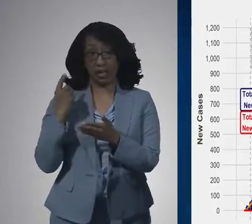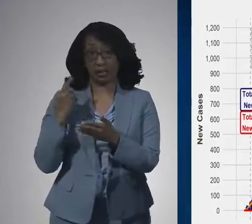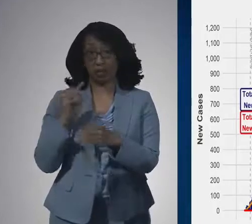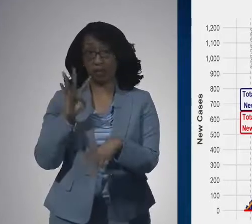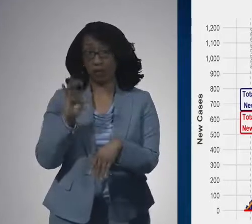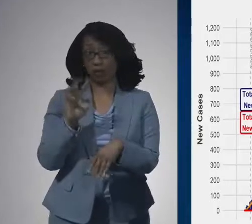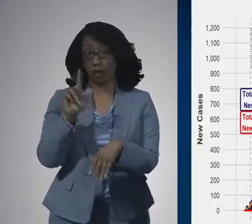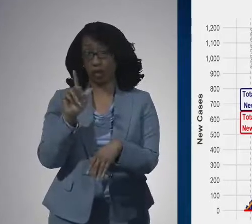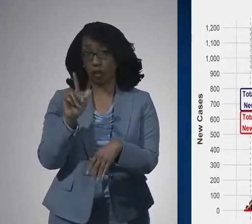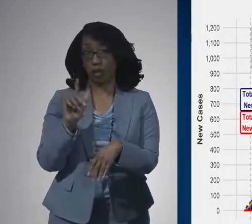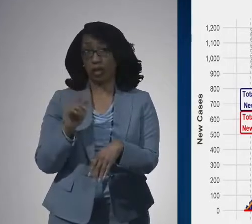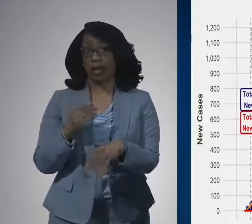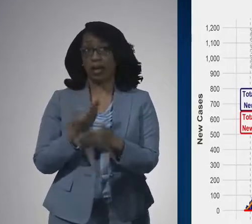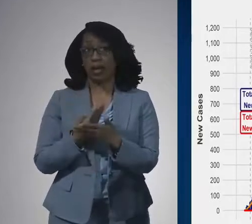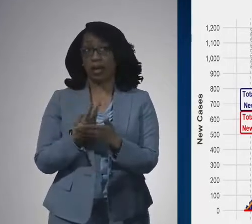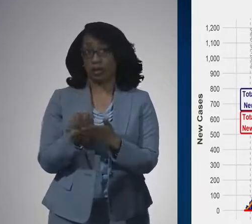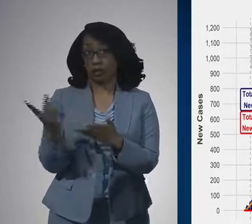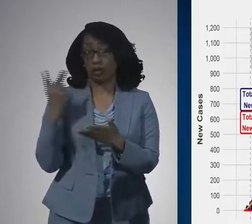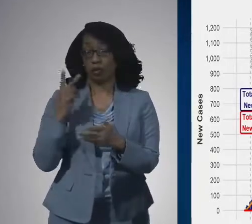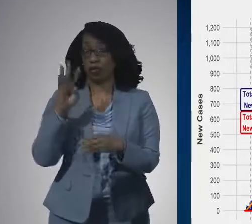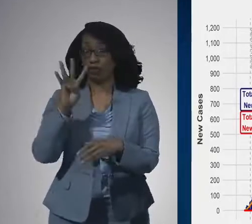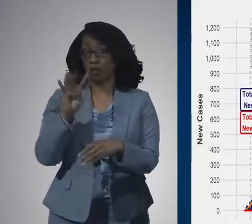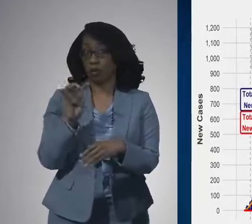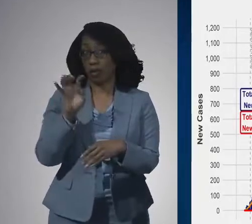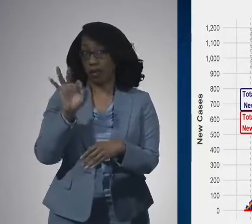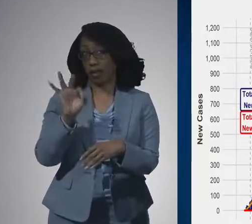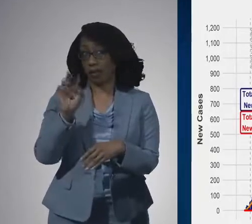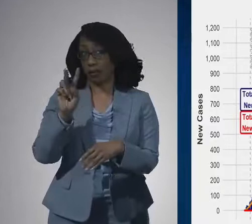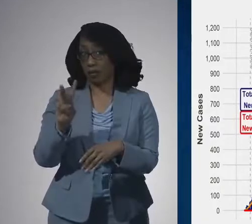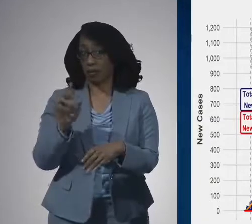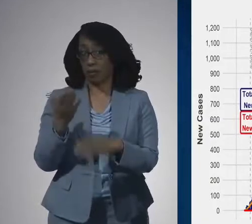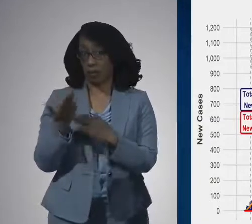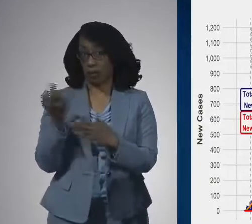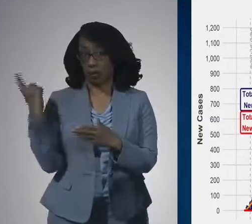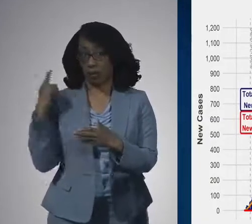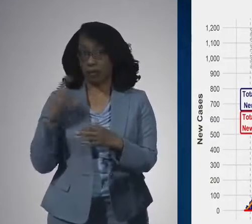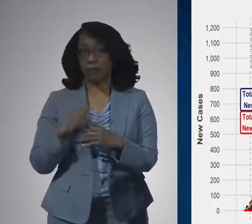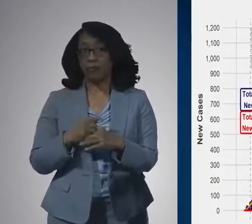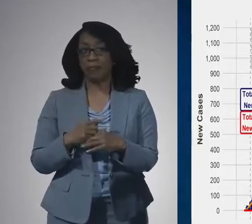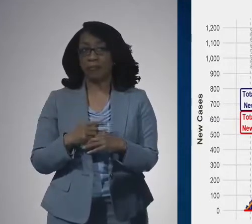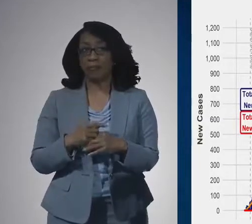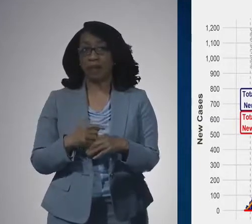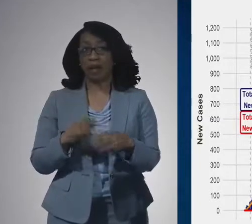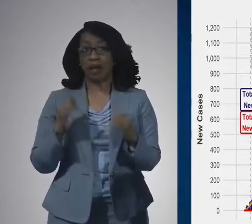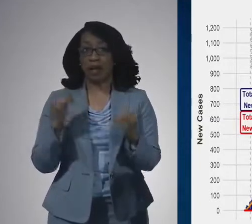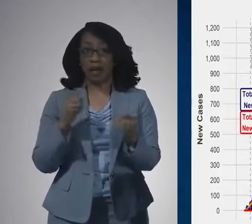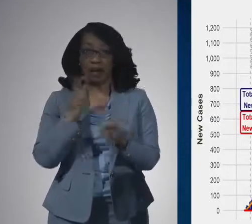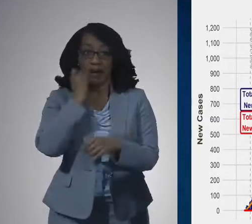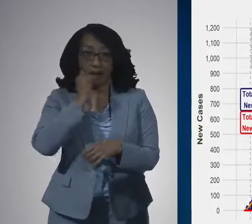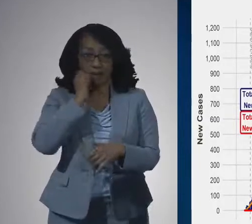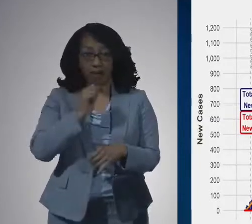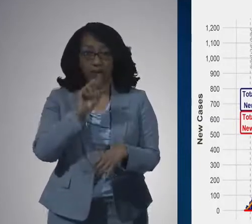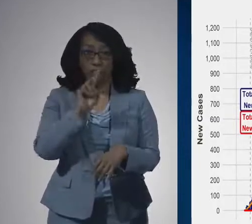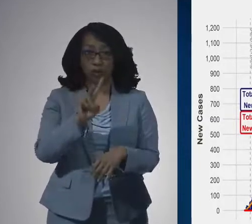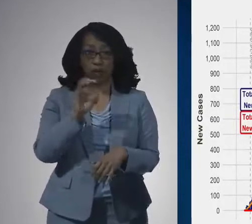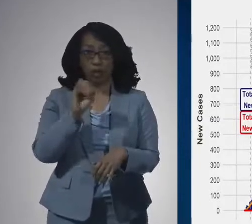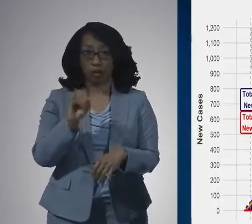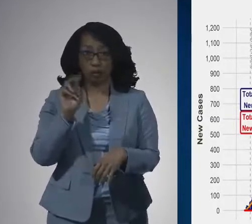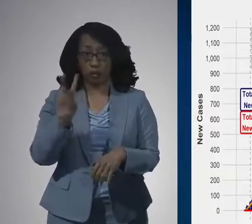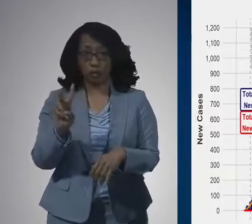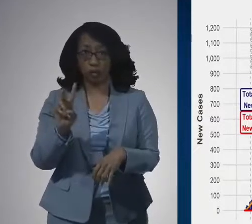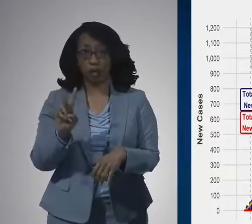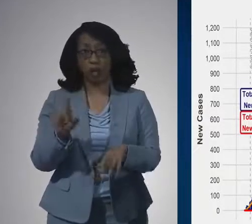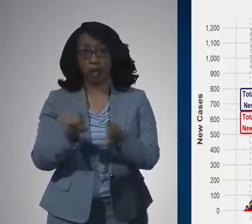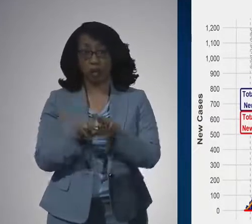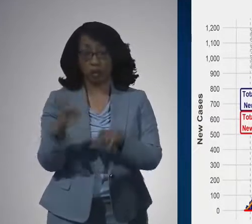and 491 2 weeks ago. The 7-day average of cases per day is 302. The 7-day average has